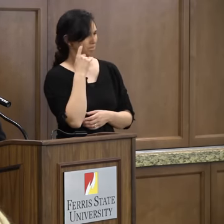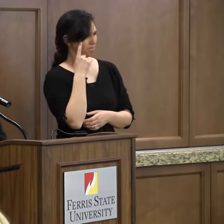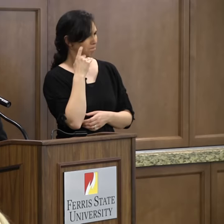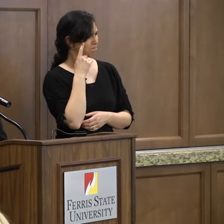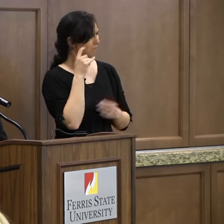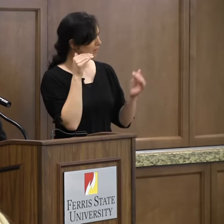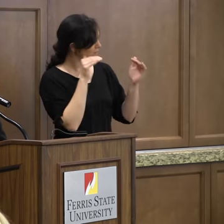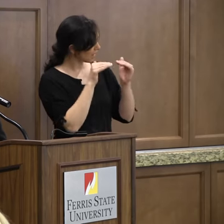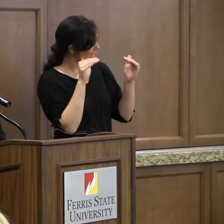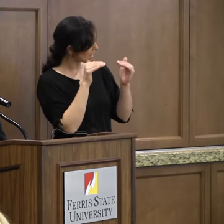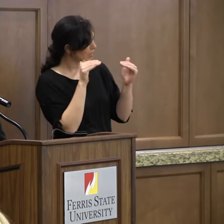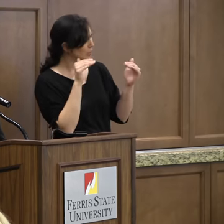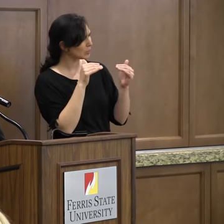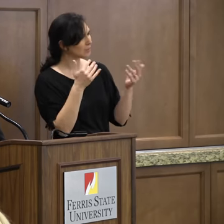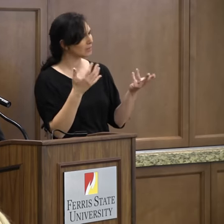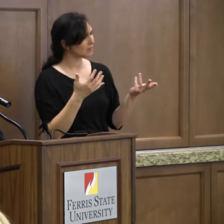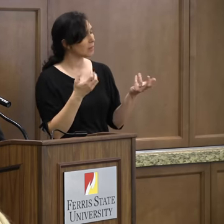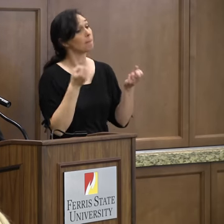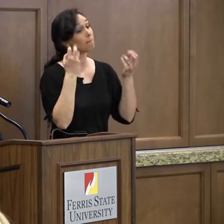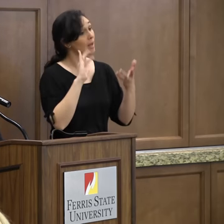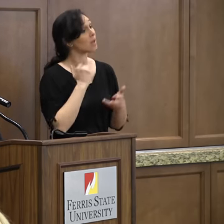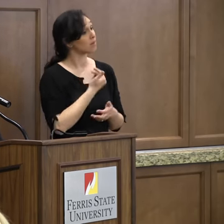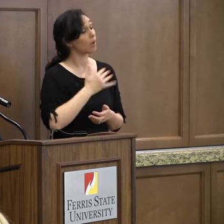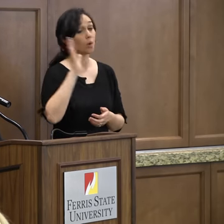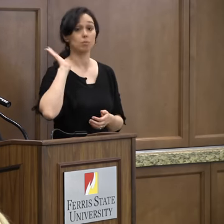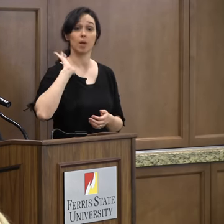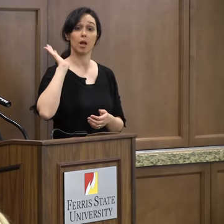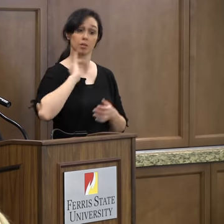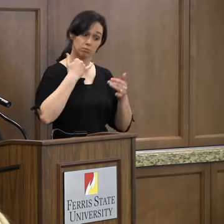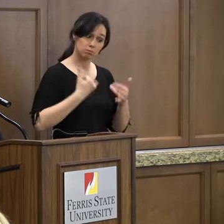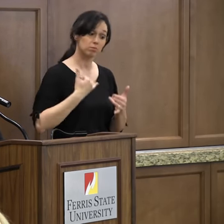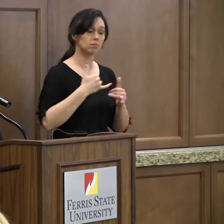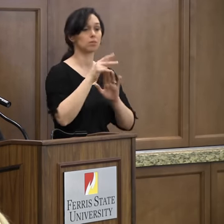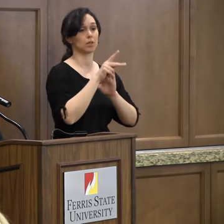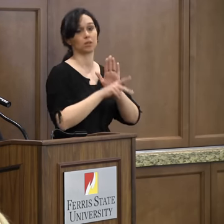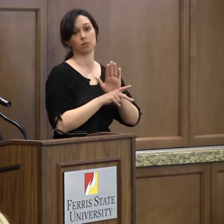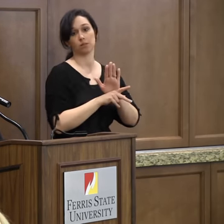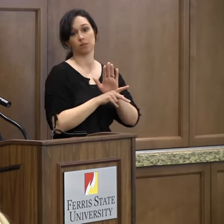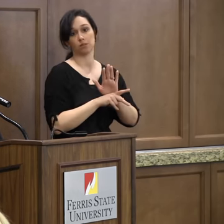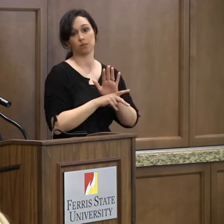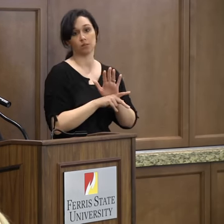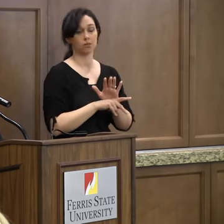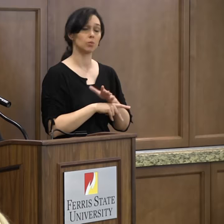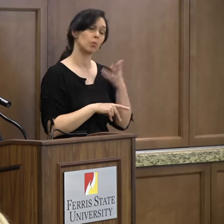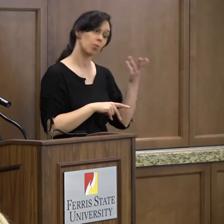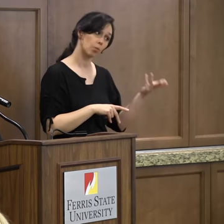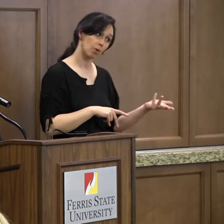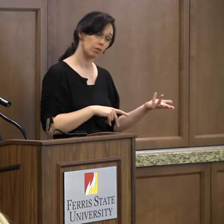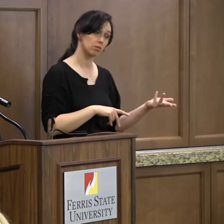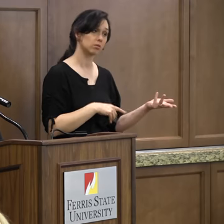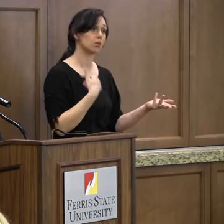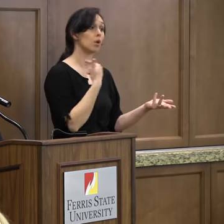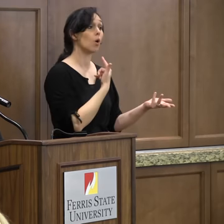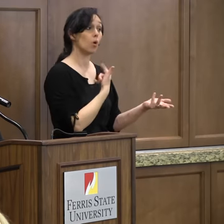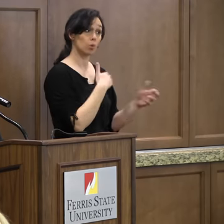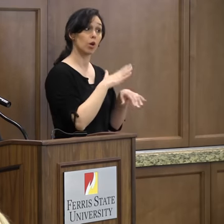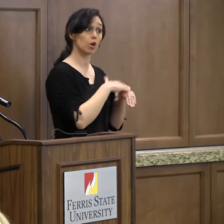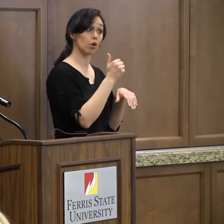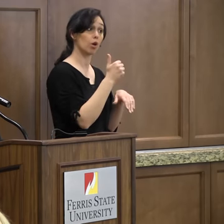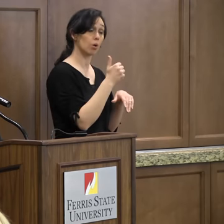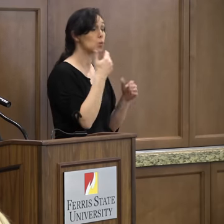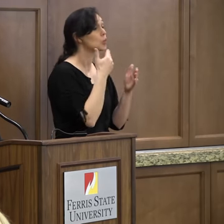and justice of many of our past and present policies. On the one hand, we are called to play the